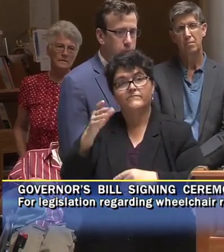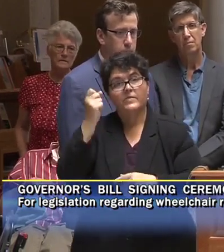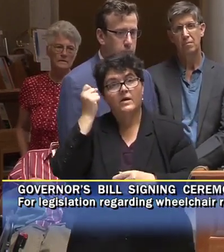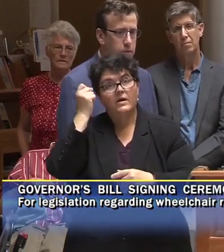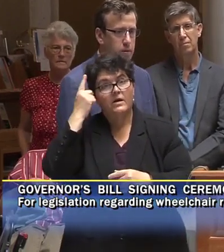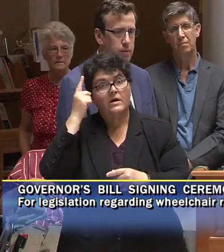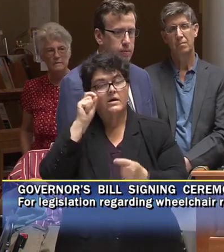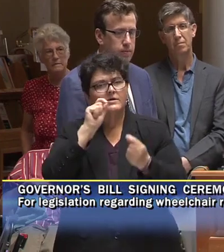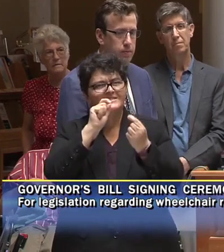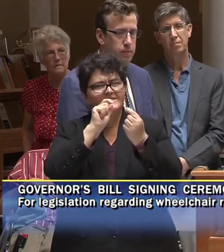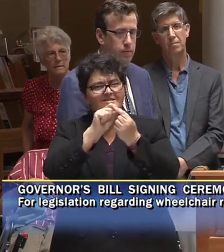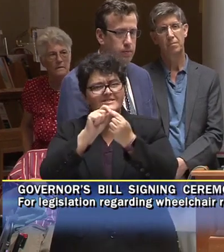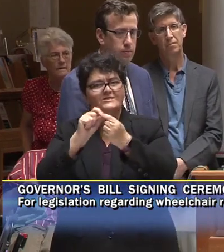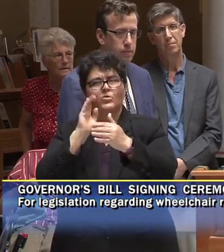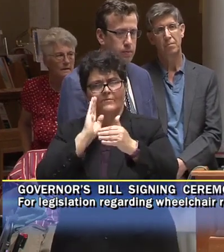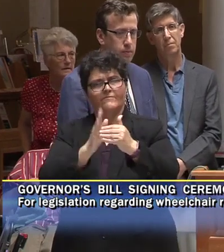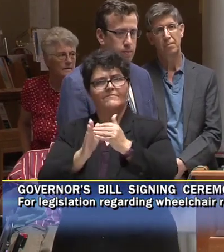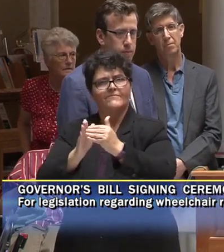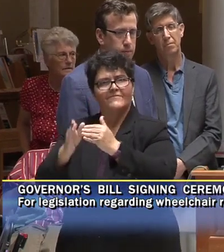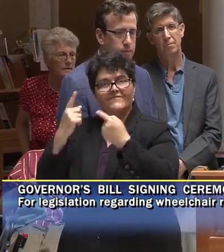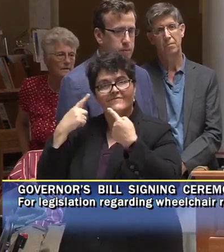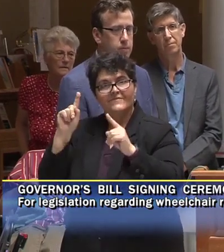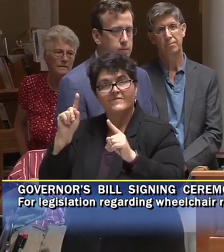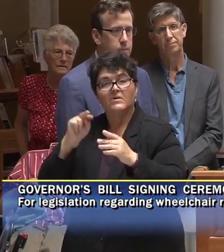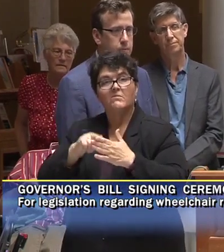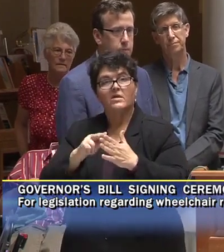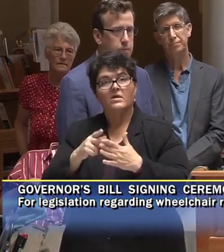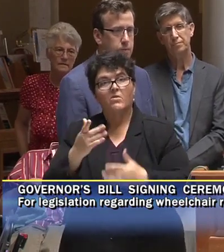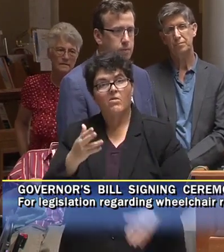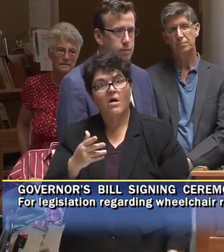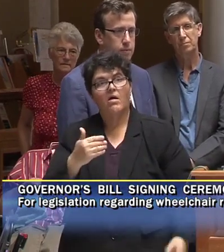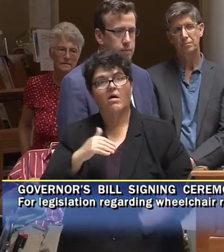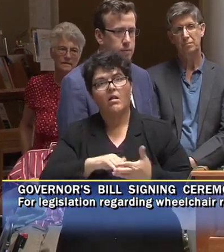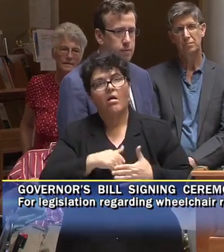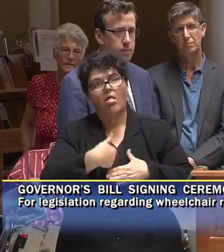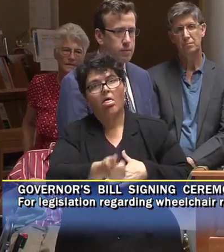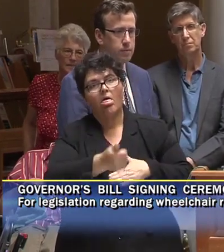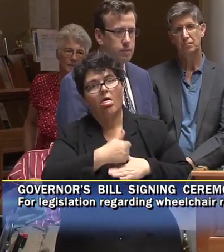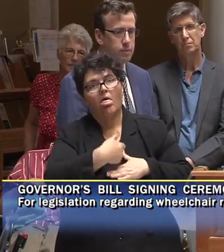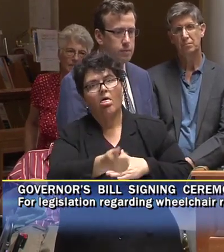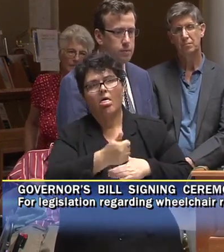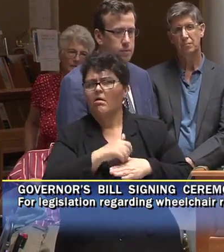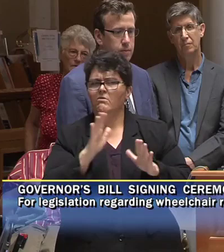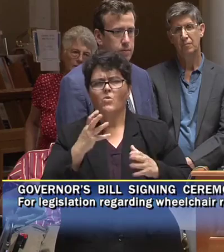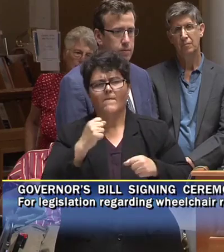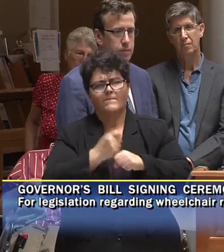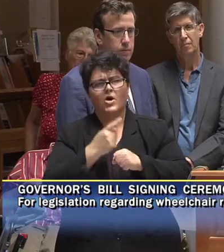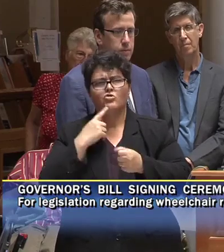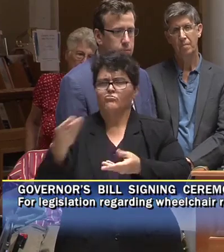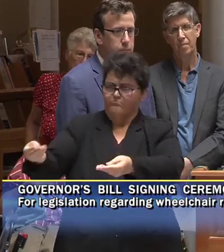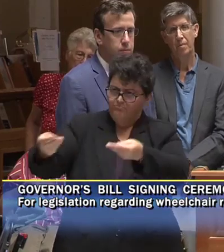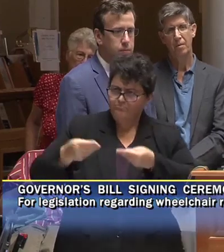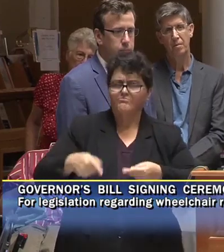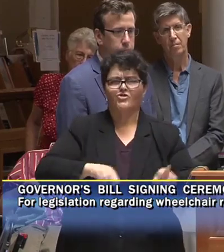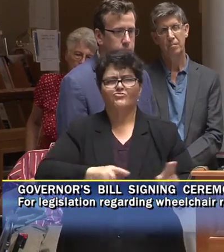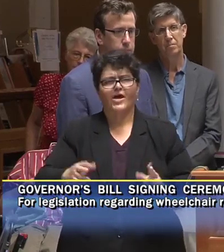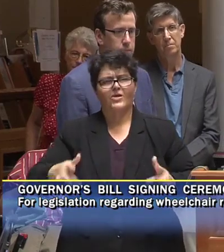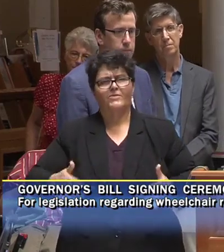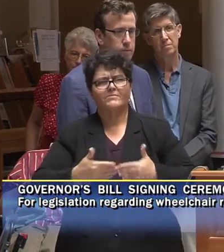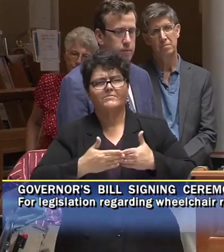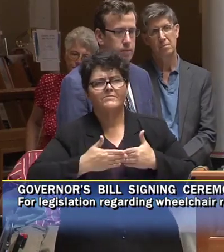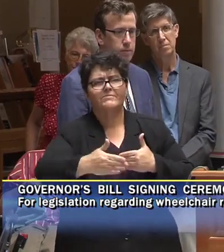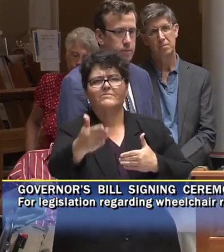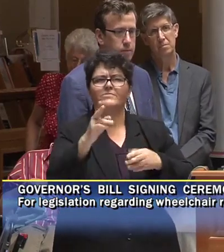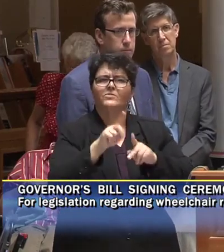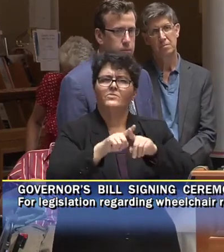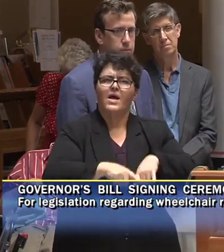completely so you can return and continue to live the quality of life that everyone deserves. We are eagerly awaiting the impact of these changes and the changes they will have